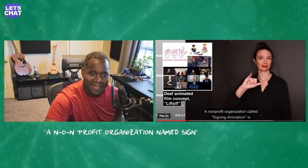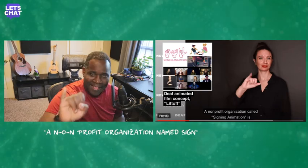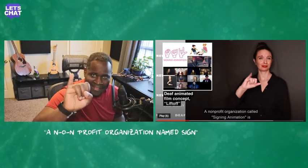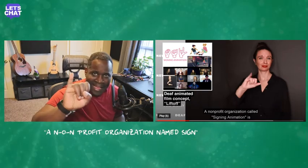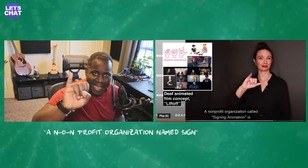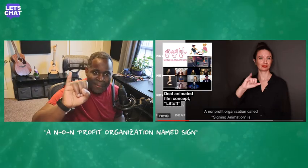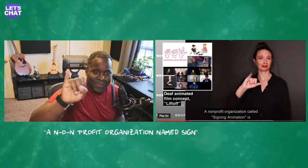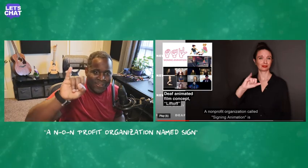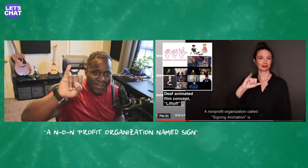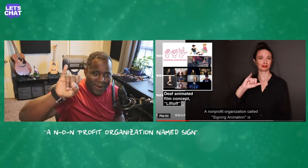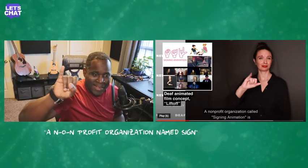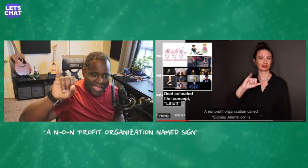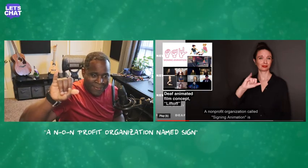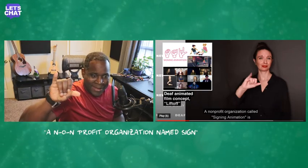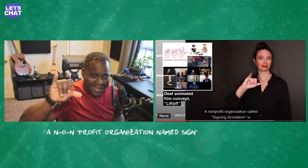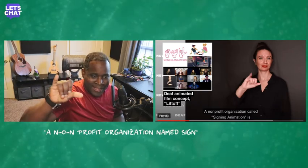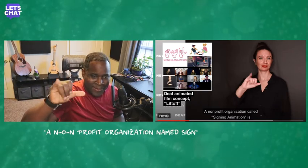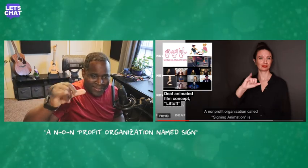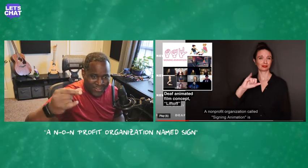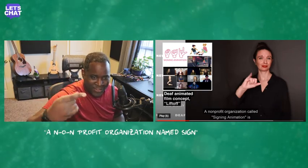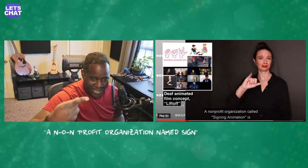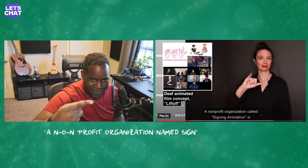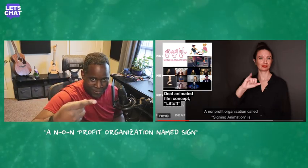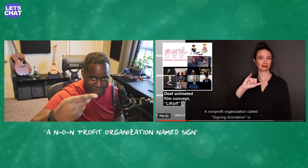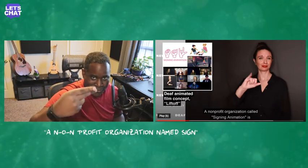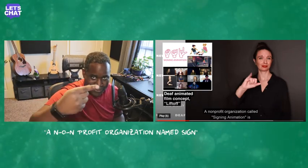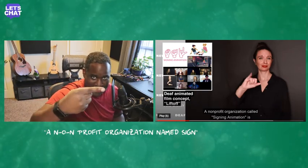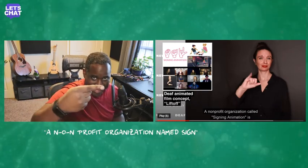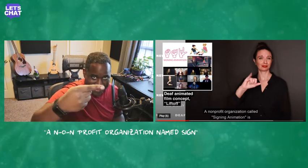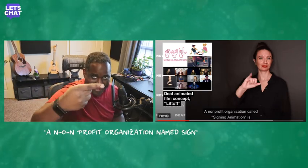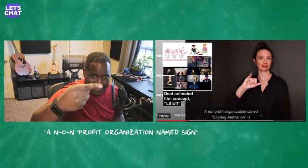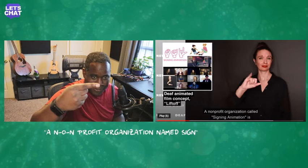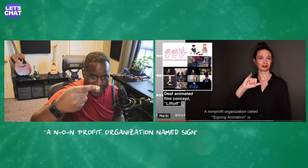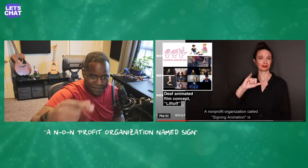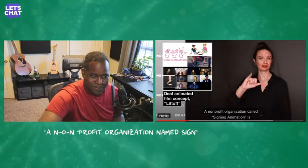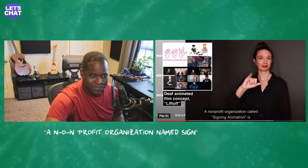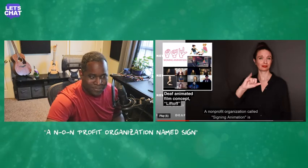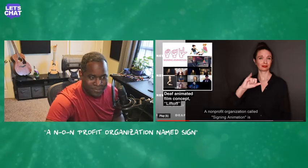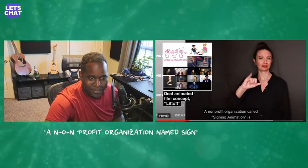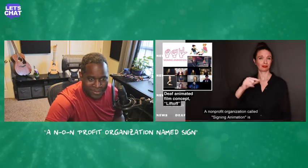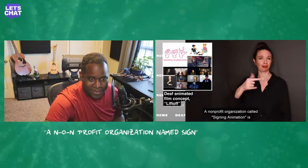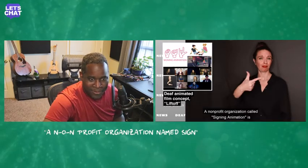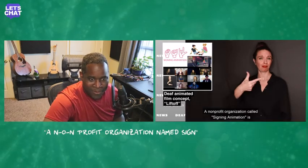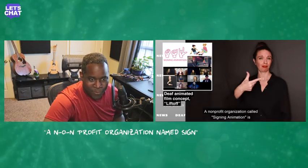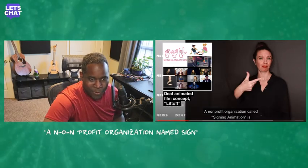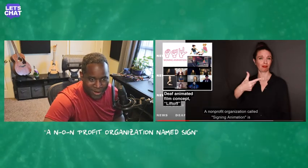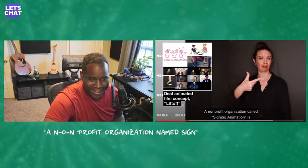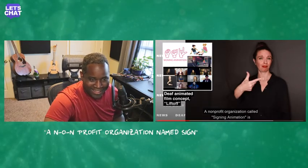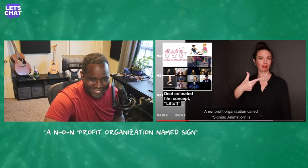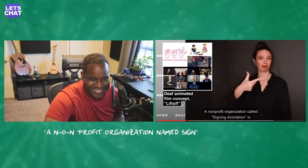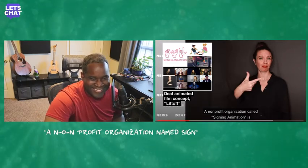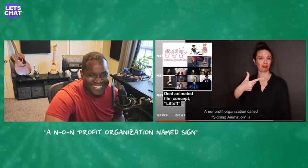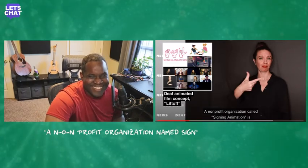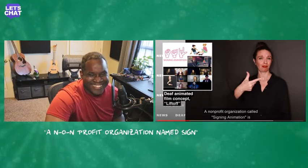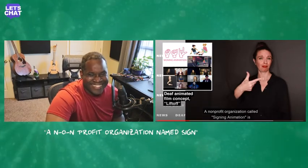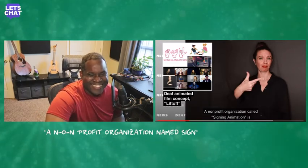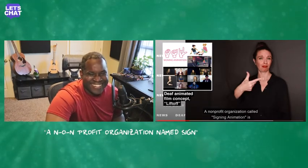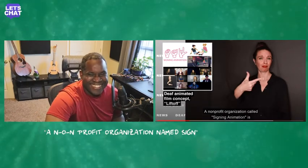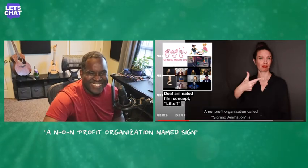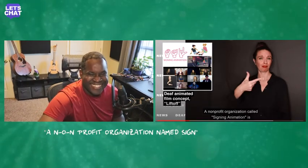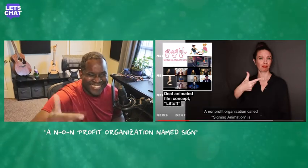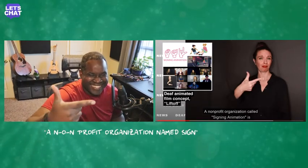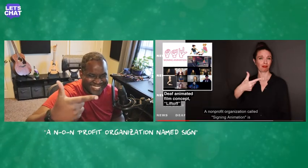I. That's an I, but she's already getting ready to go into the G, which should be like this, right? Whoa.